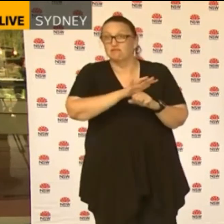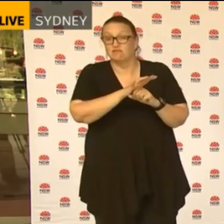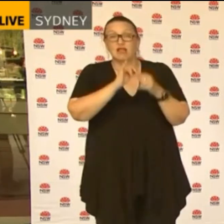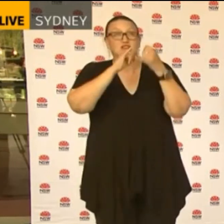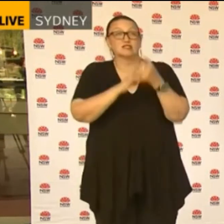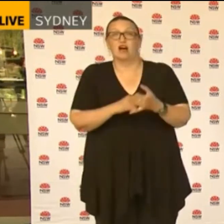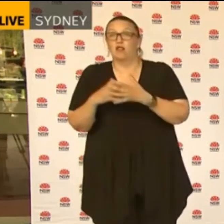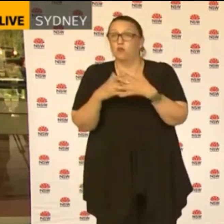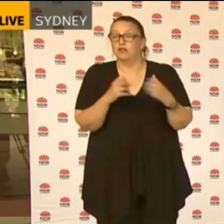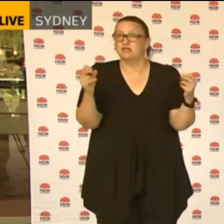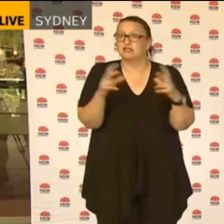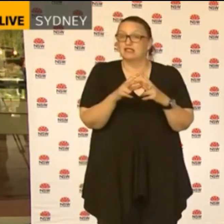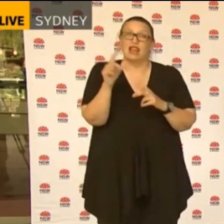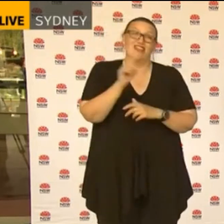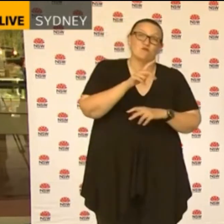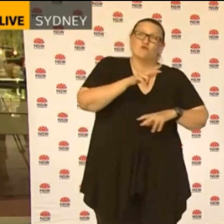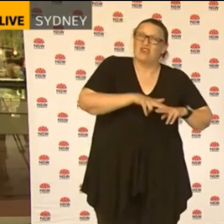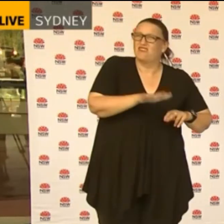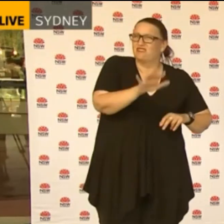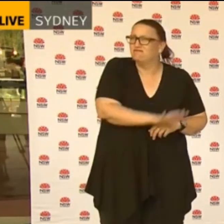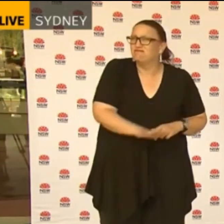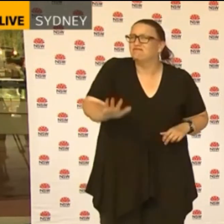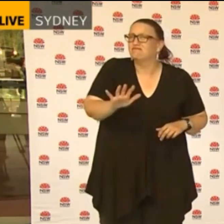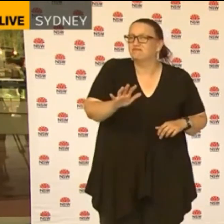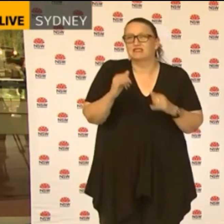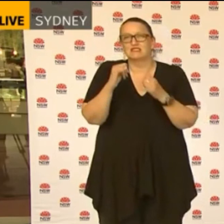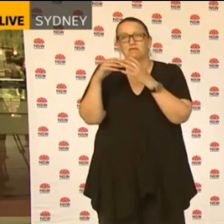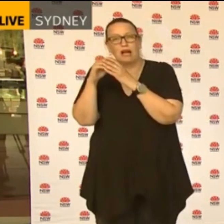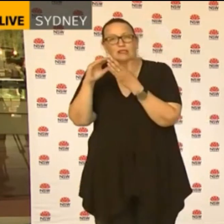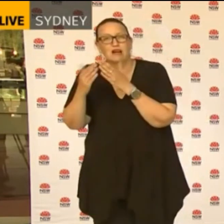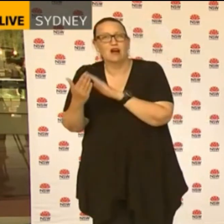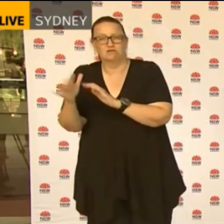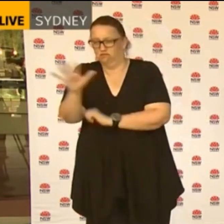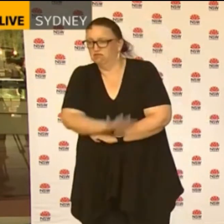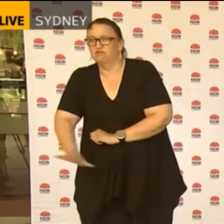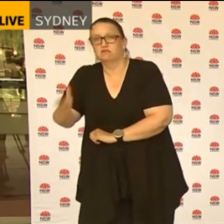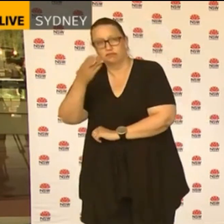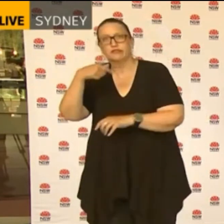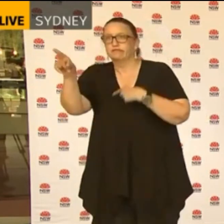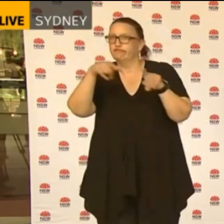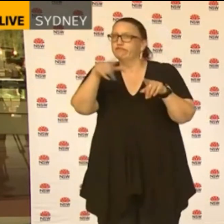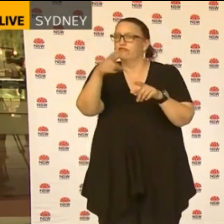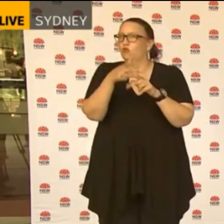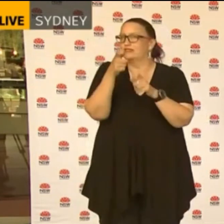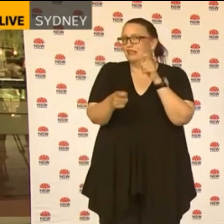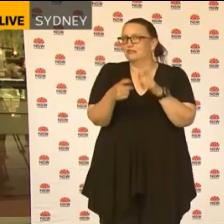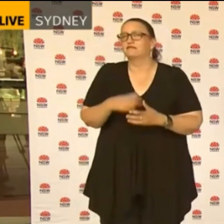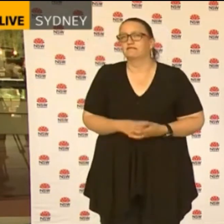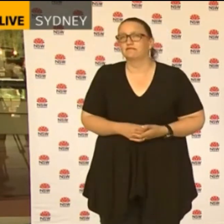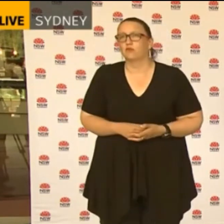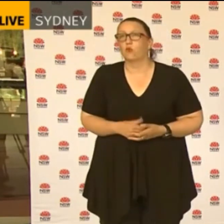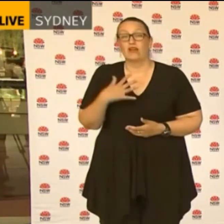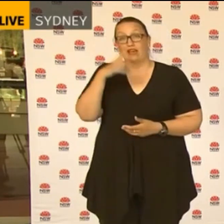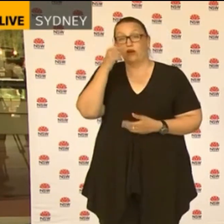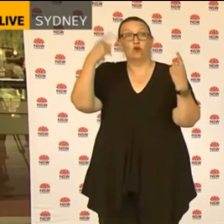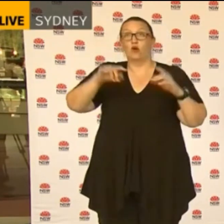particularly interested in making sure there's no unrecognised chains of transmission. So we look at all that data and we look at it by area. Can I